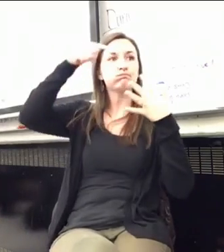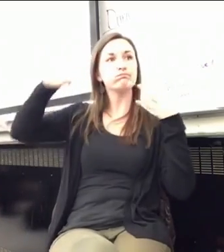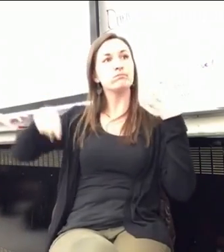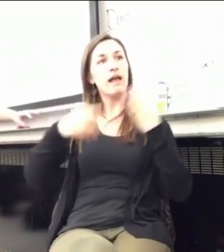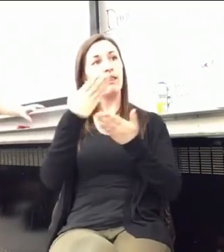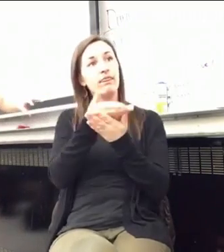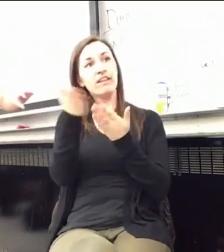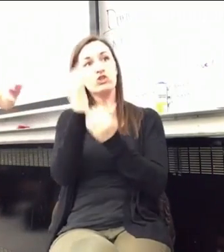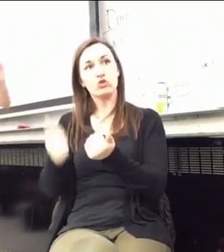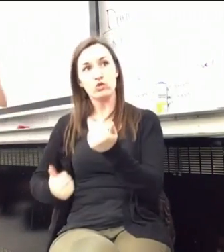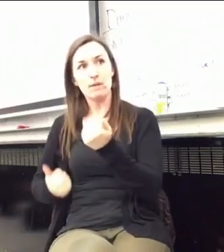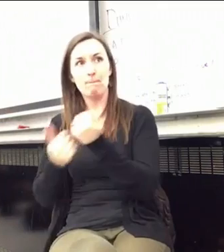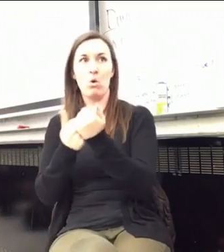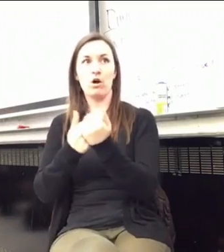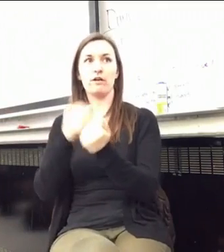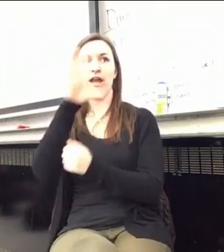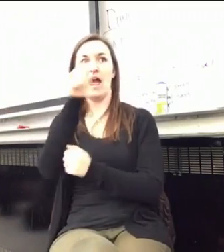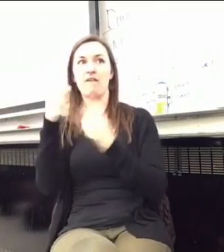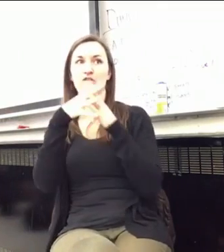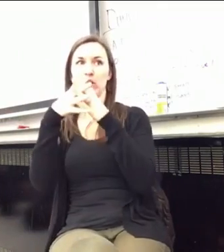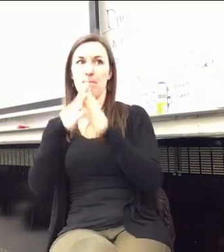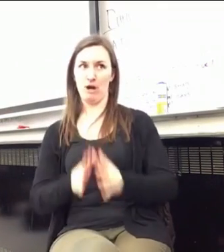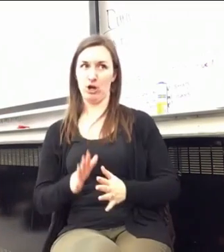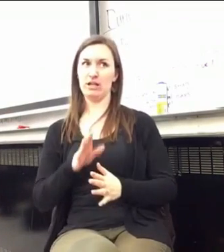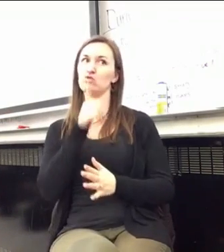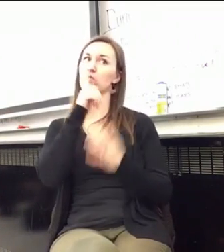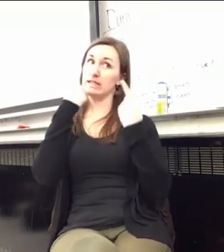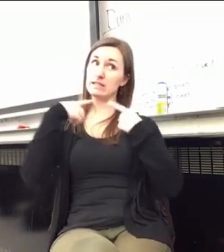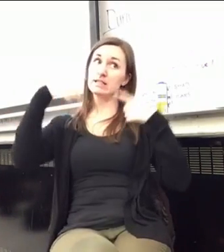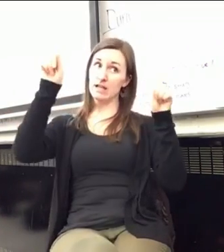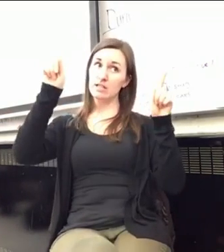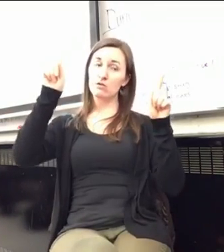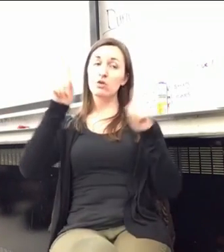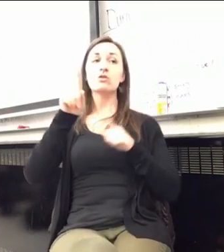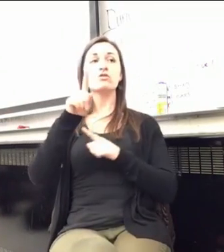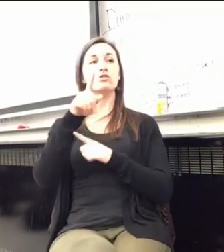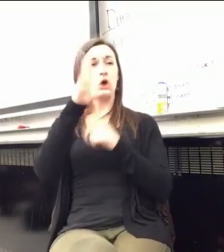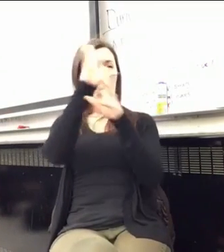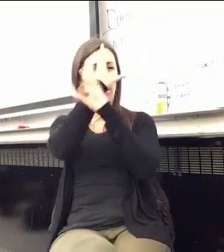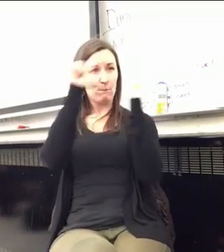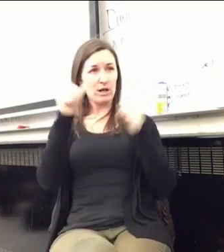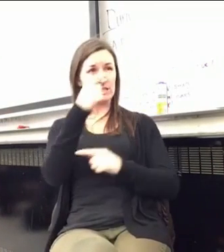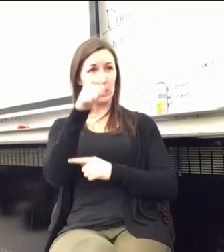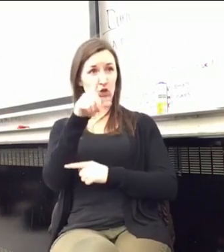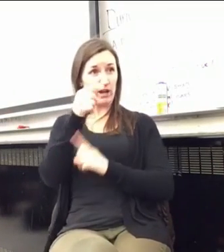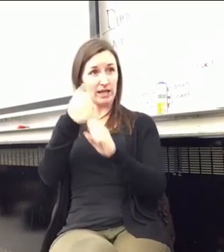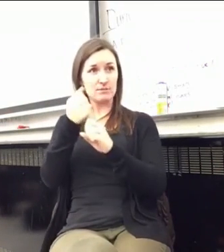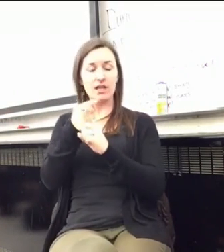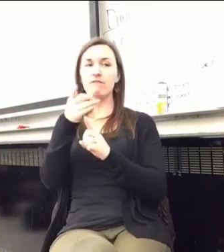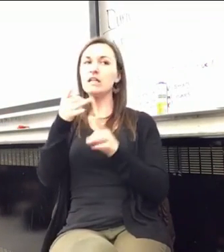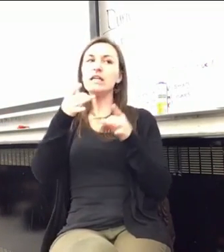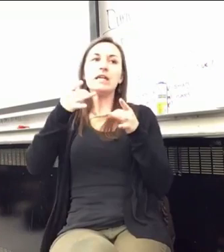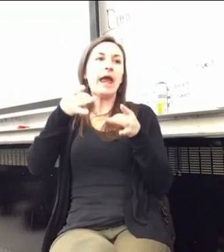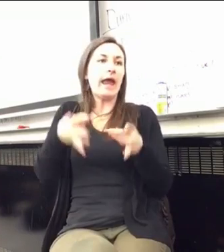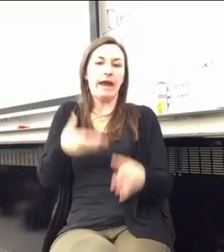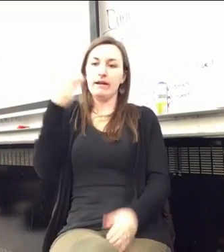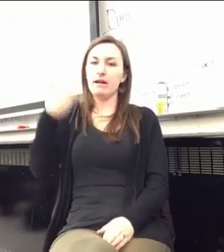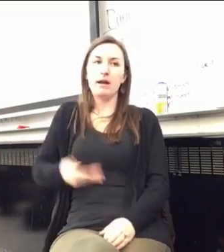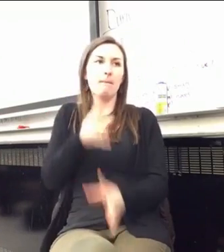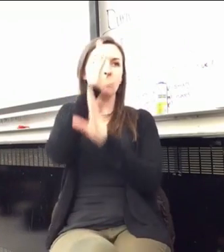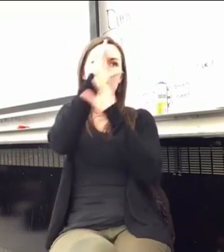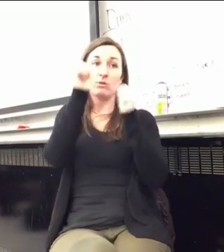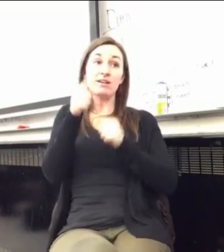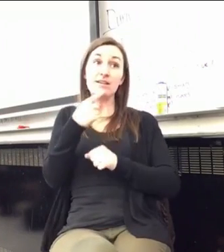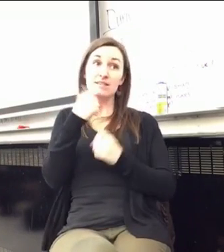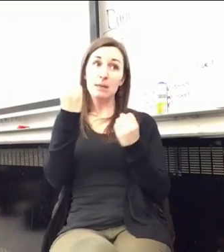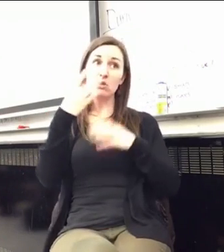going to be awesome, as in helping African Americans. Now, Grant himself actually hated the presidency. He said multiple times he hated the presidency, but